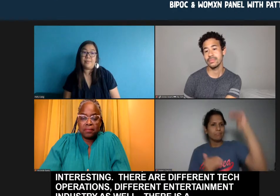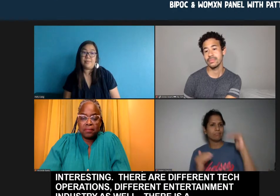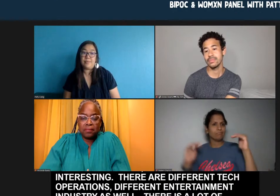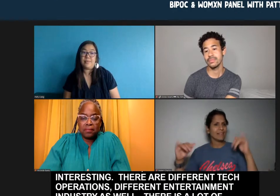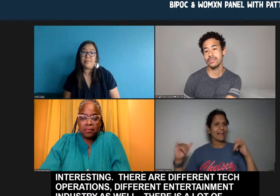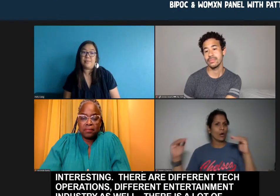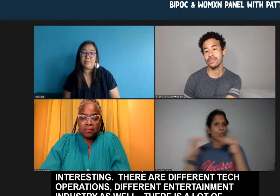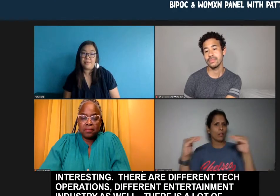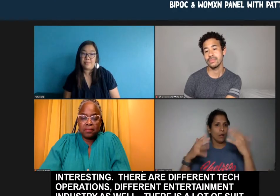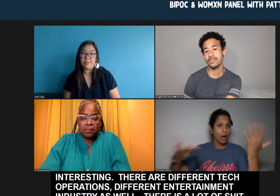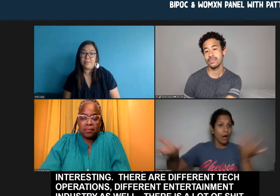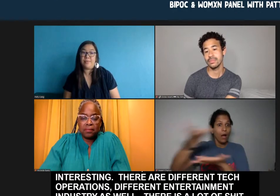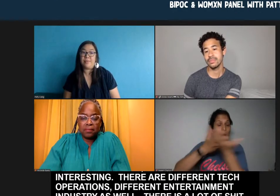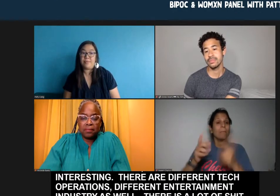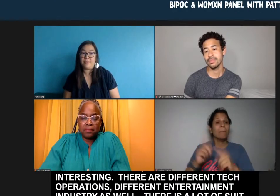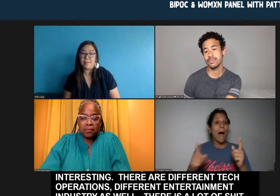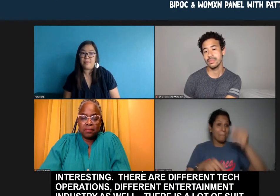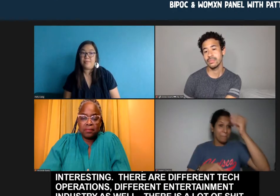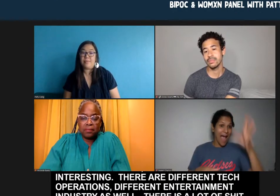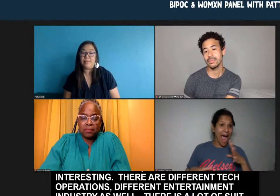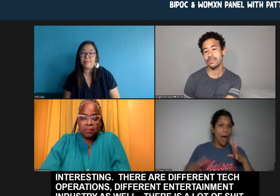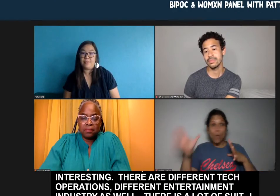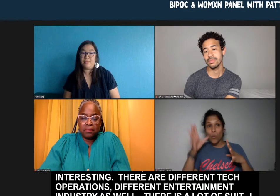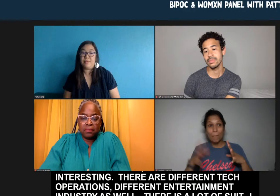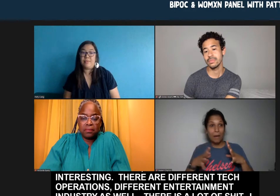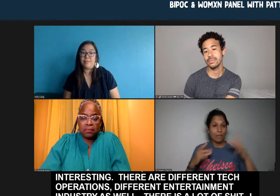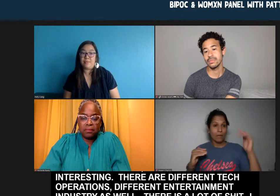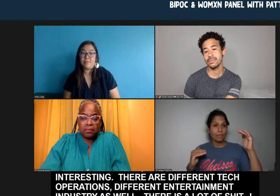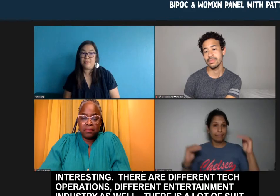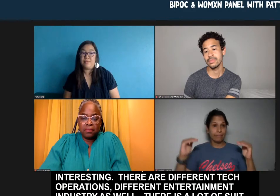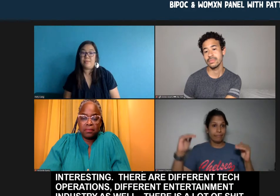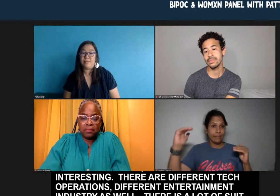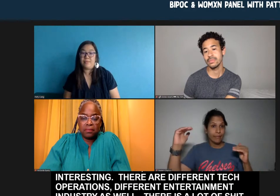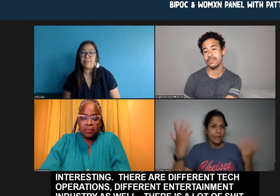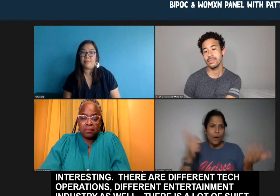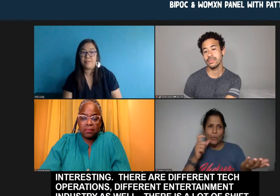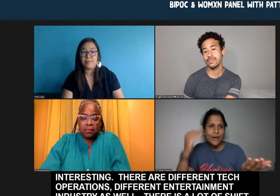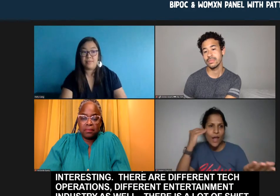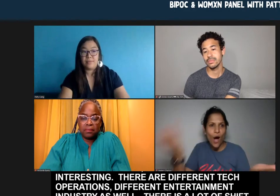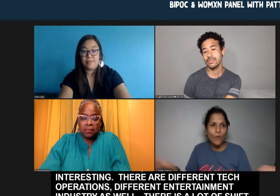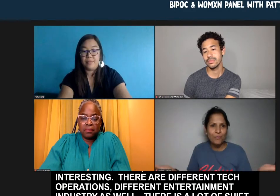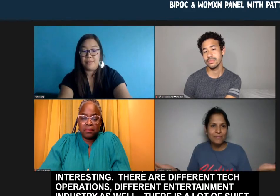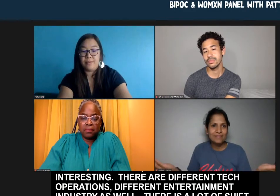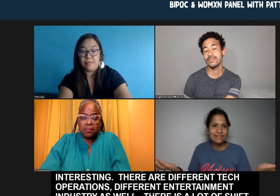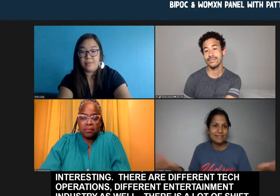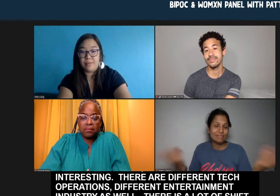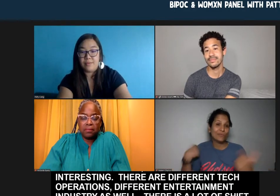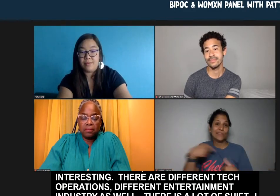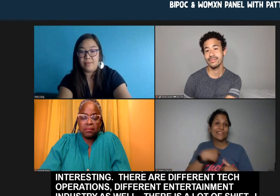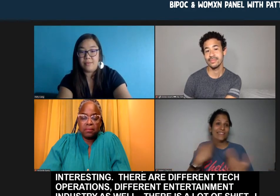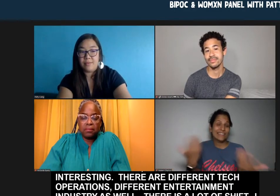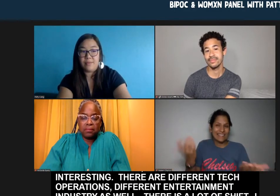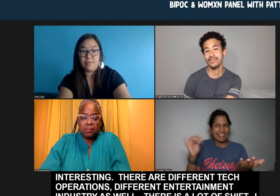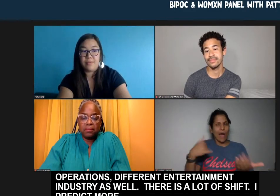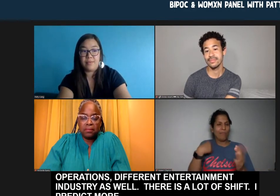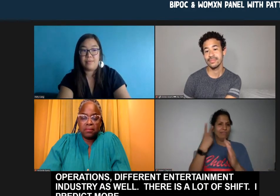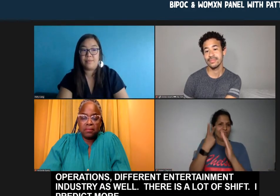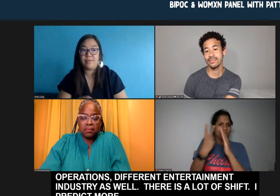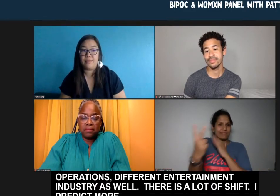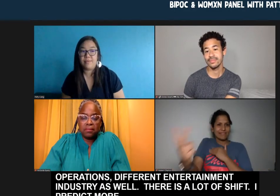predict that there's going to be a lot of BIPOC, more BIPOC and women added, but who knows how long it's going to take for that